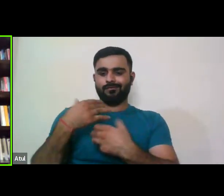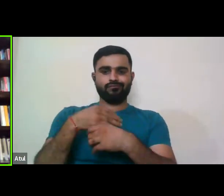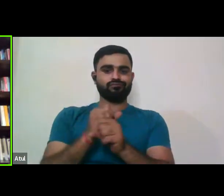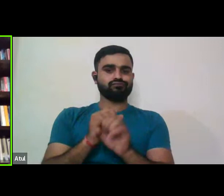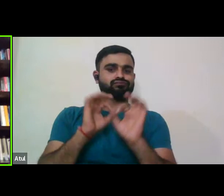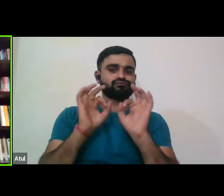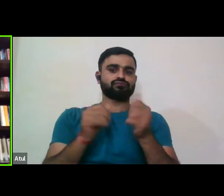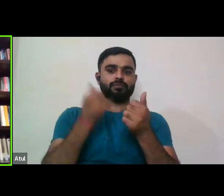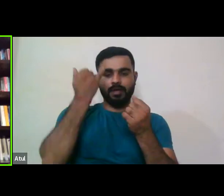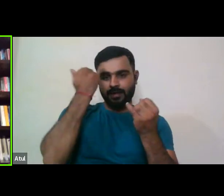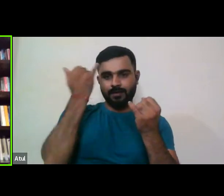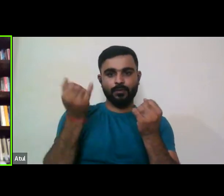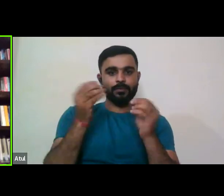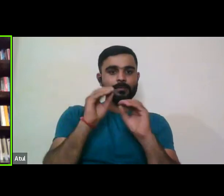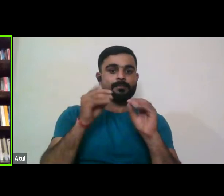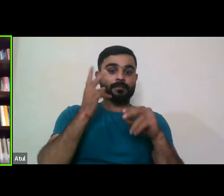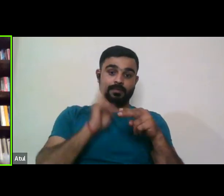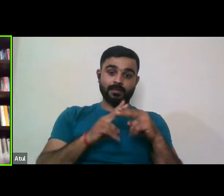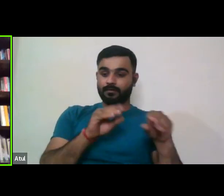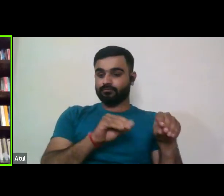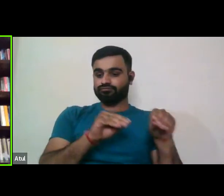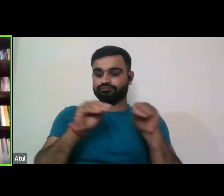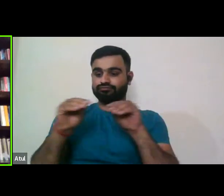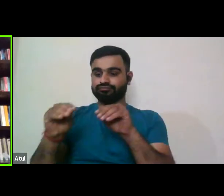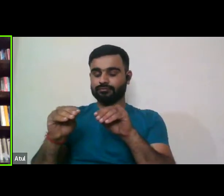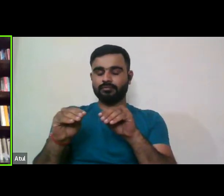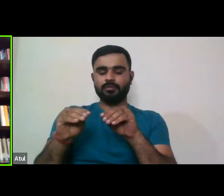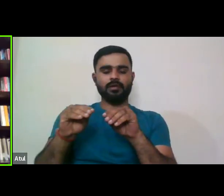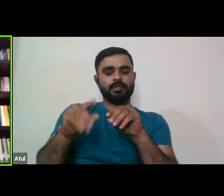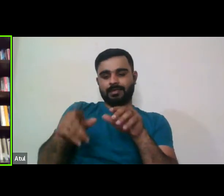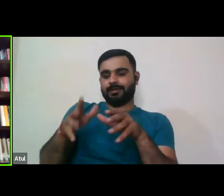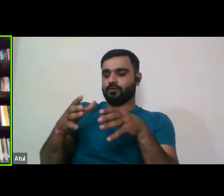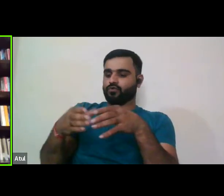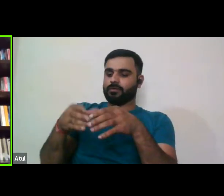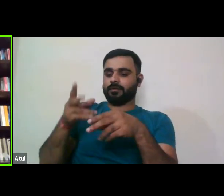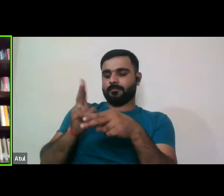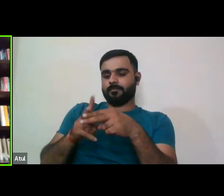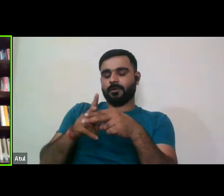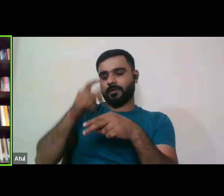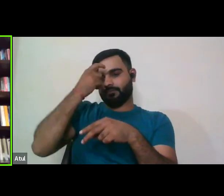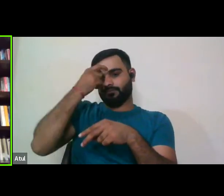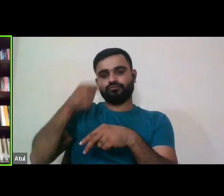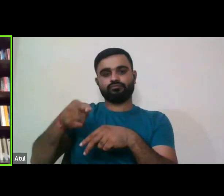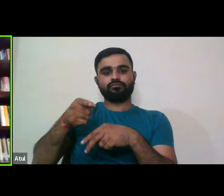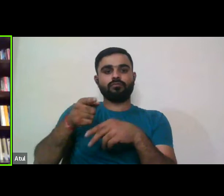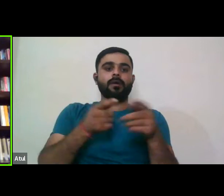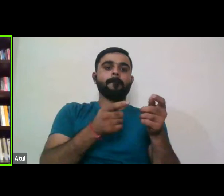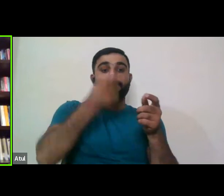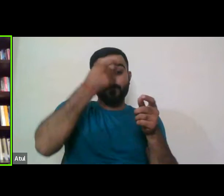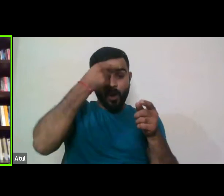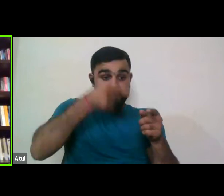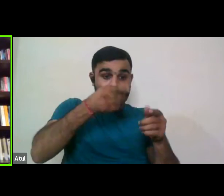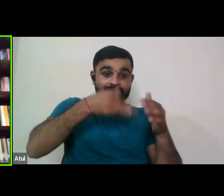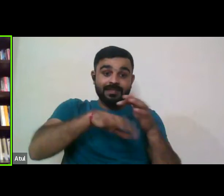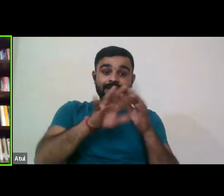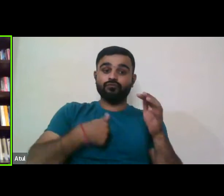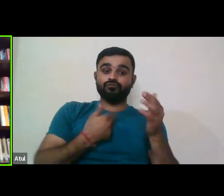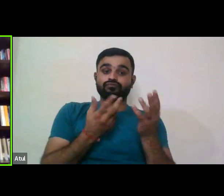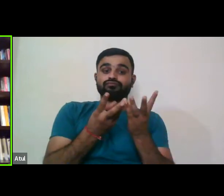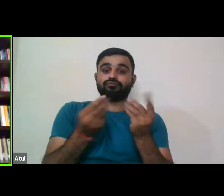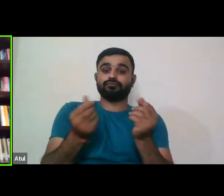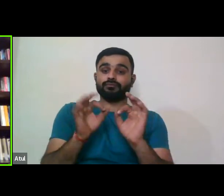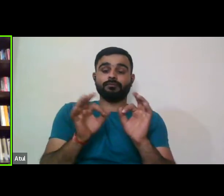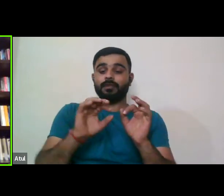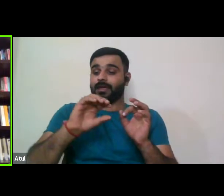good idea, because you're just shifting the site of the problem, not dealing with the problem itself. But on the other hand,